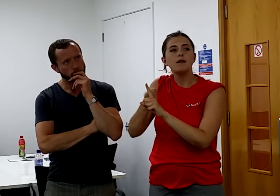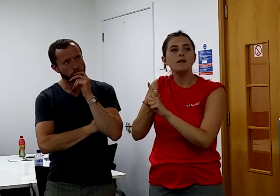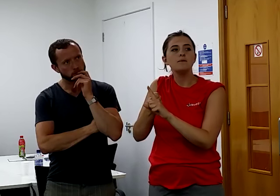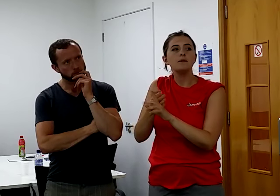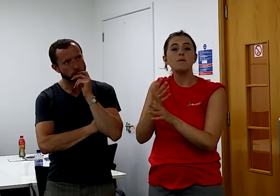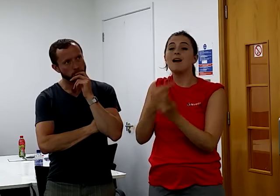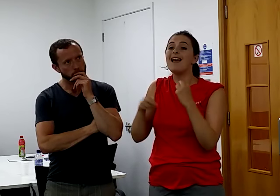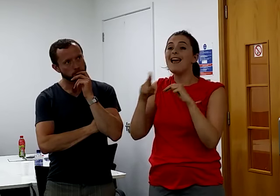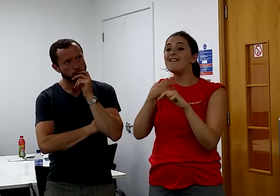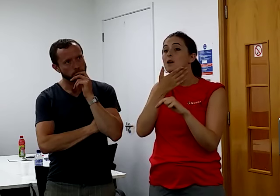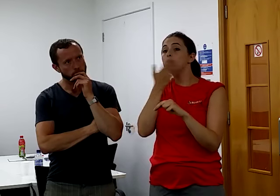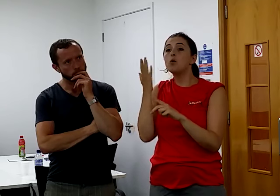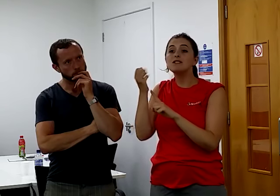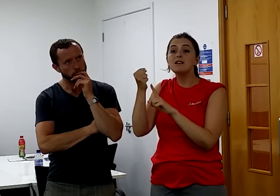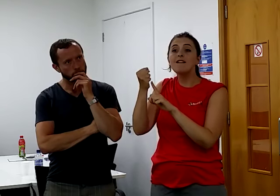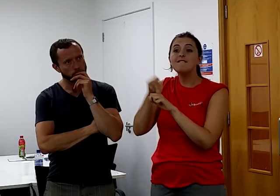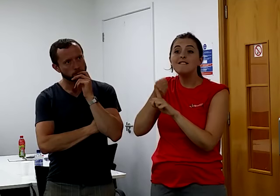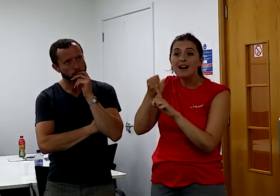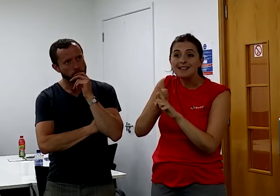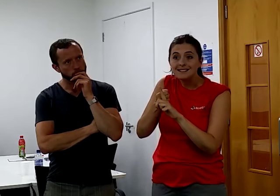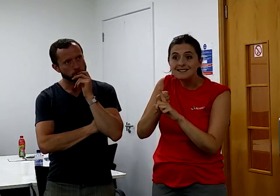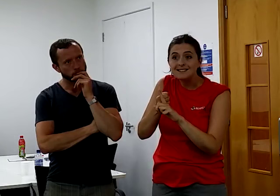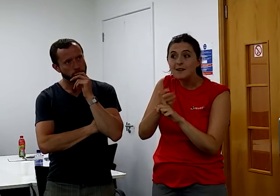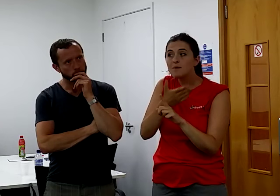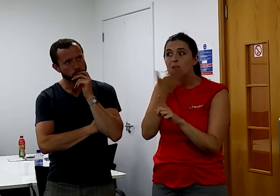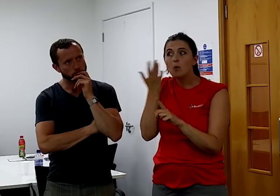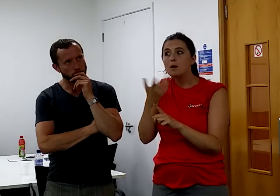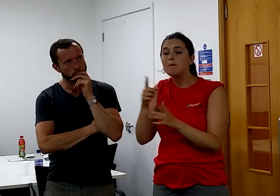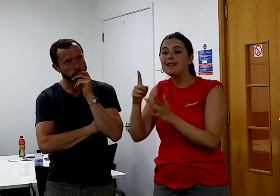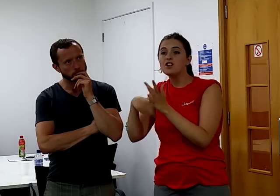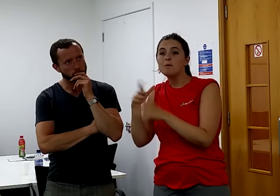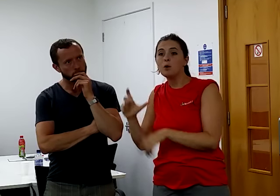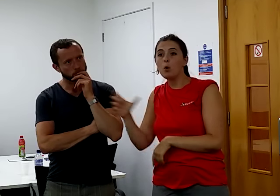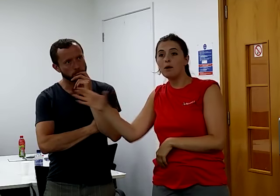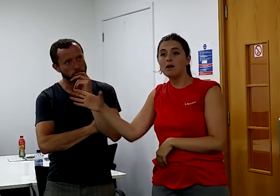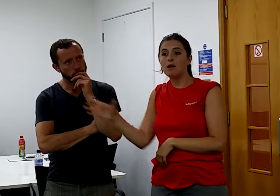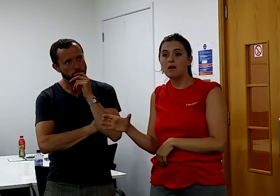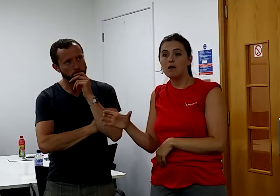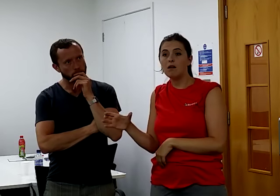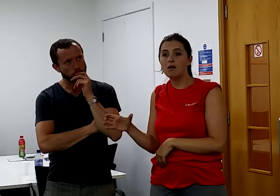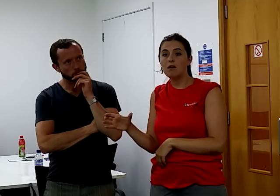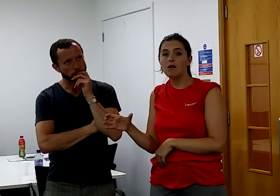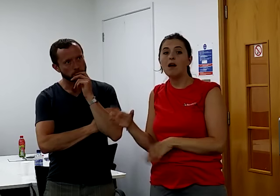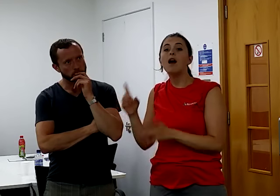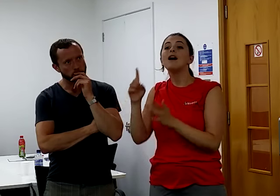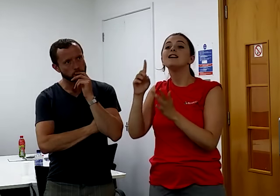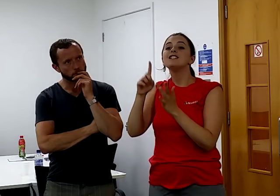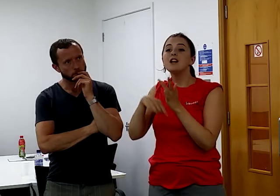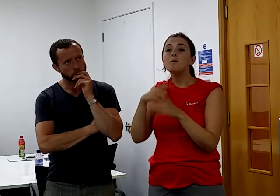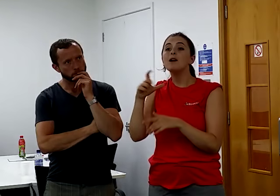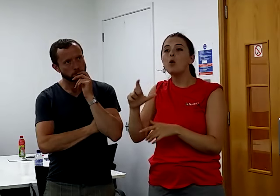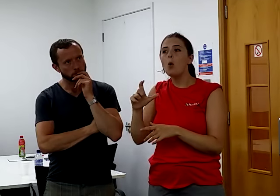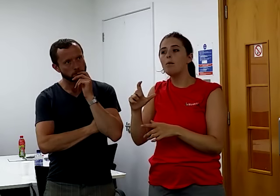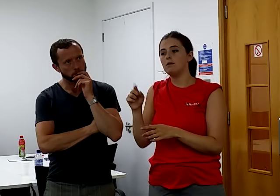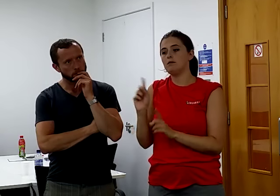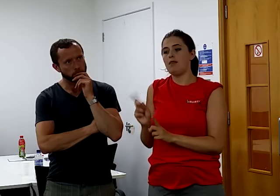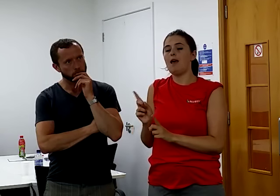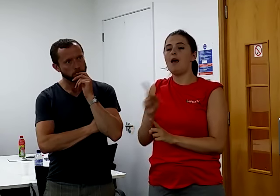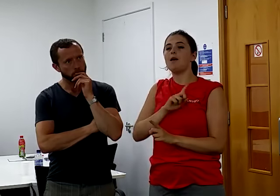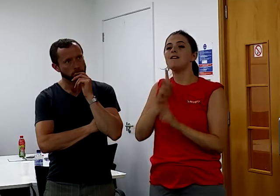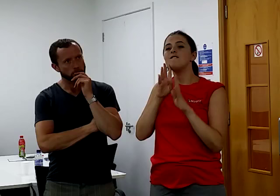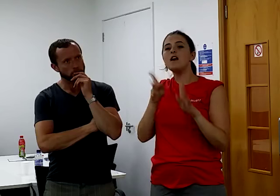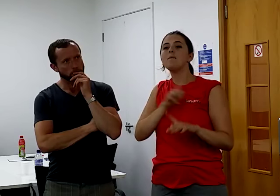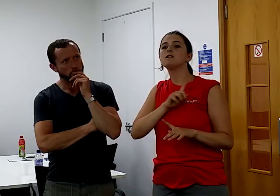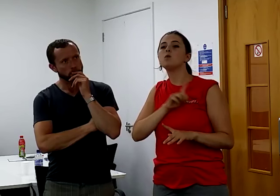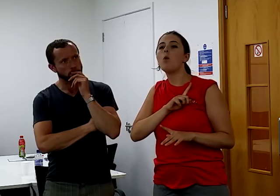there wouldn't be a Jeremy Corbyn, because Jeremy Corbyn wouldn't exist. Jeremy Corbyn exists because of the anti-apartheid struggle. That's what made him famous,